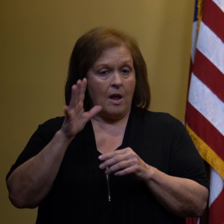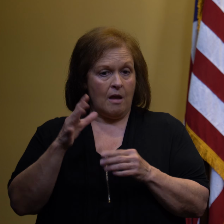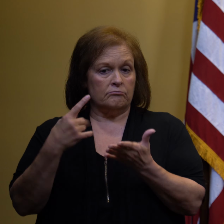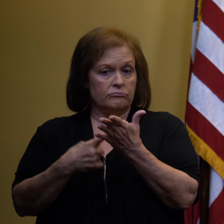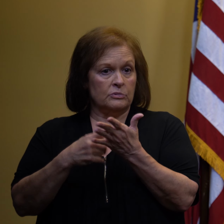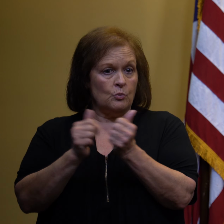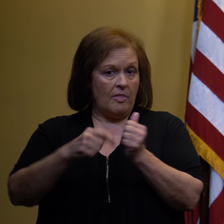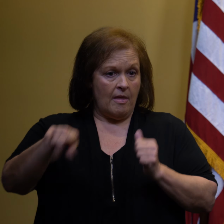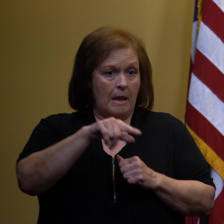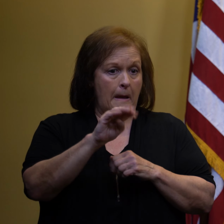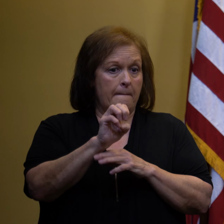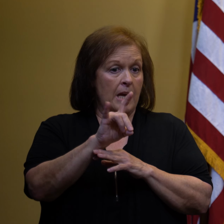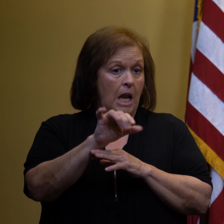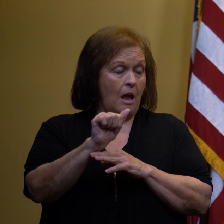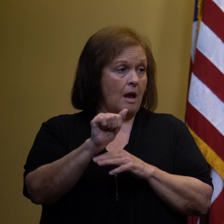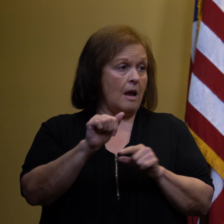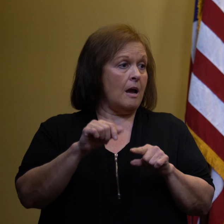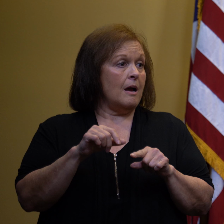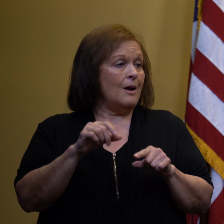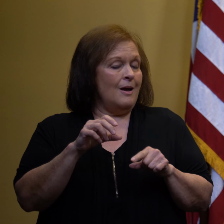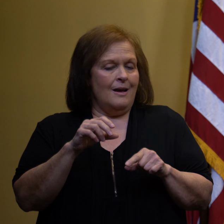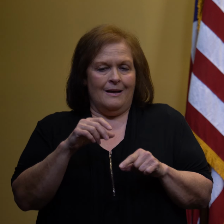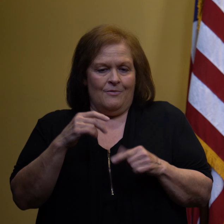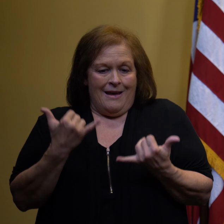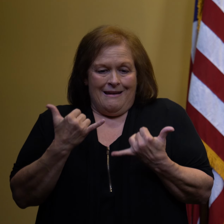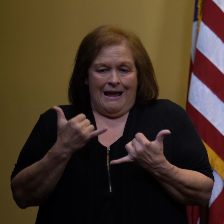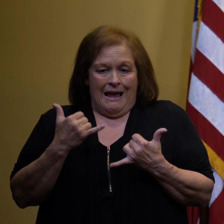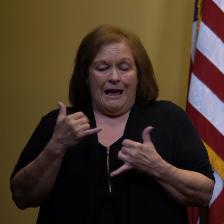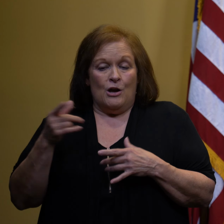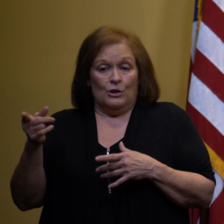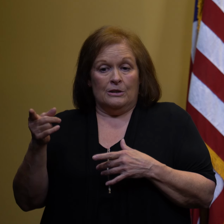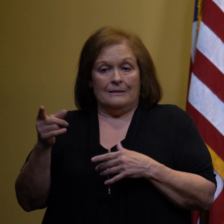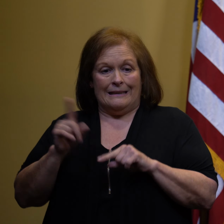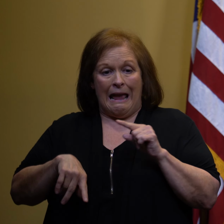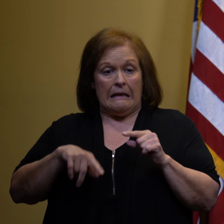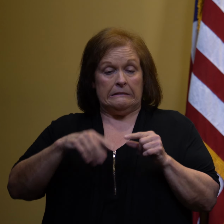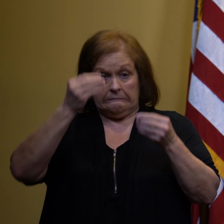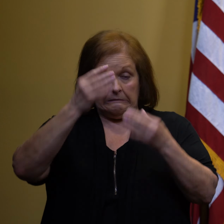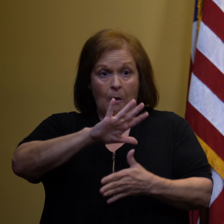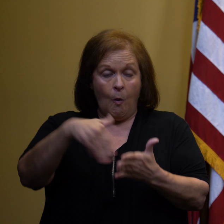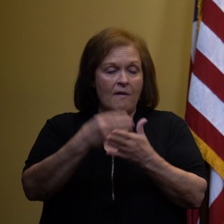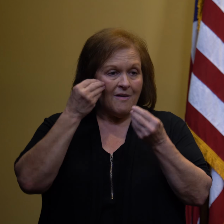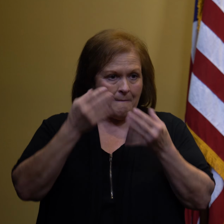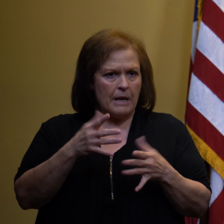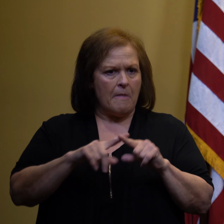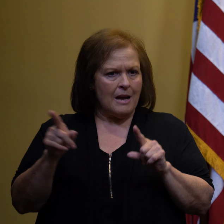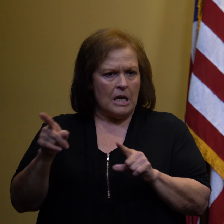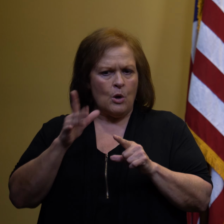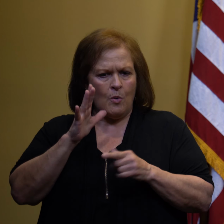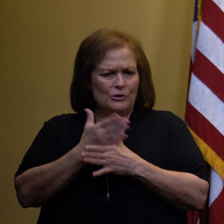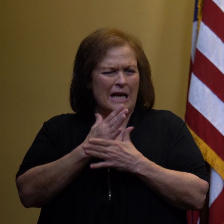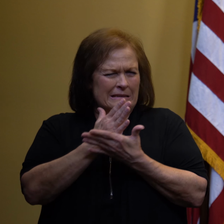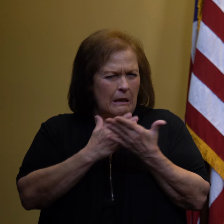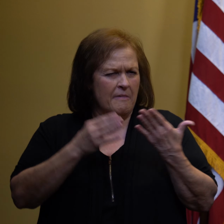the same time, as much as we can share, she will share, but I will say it is